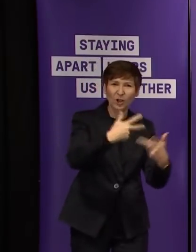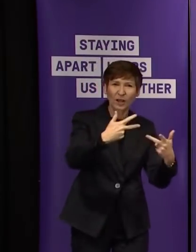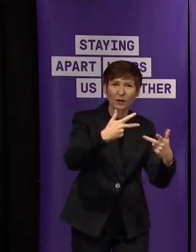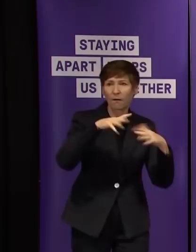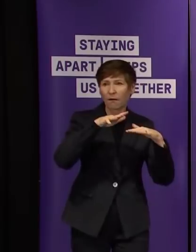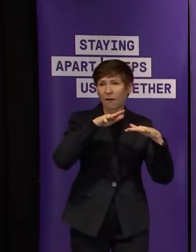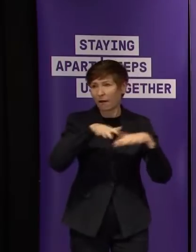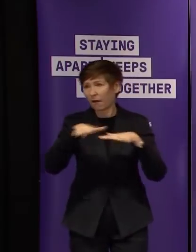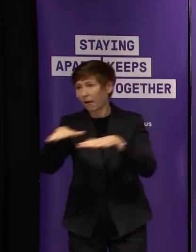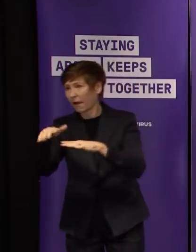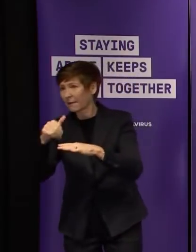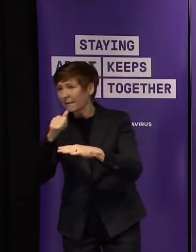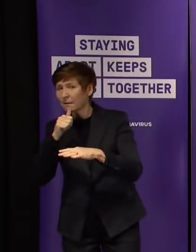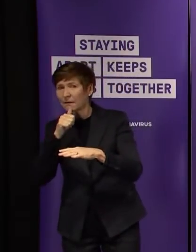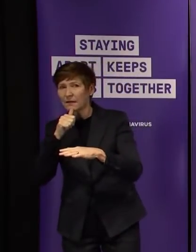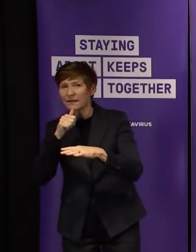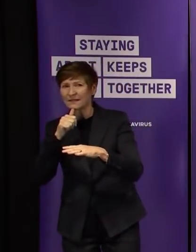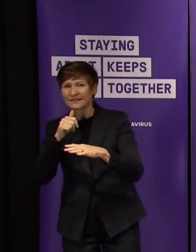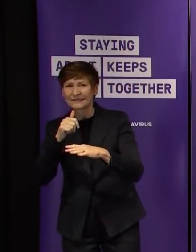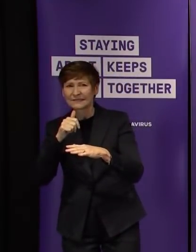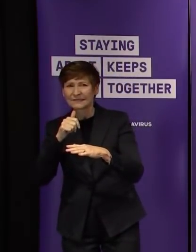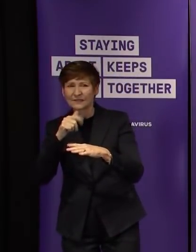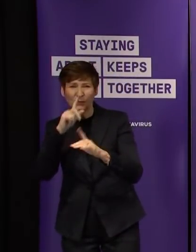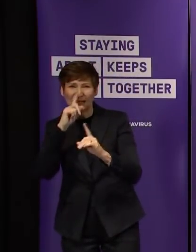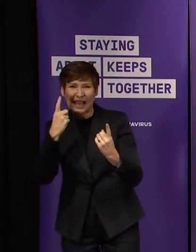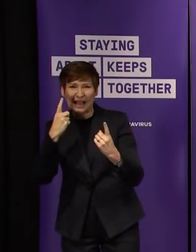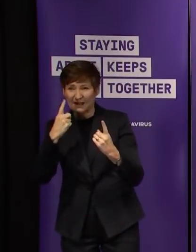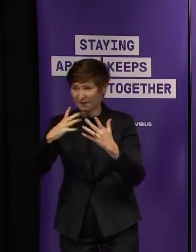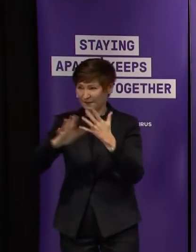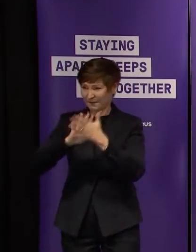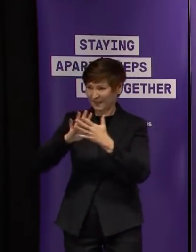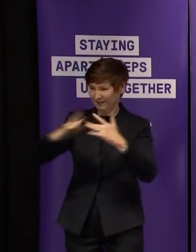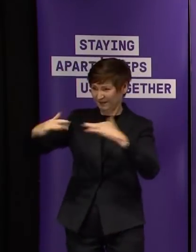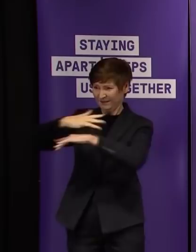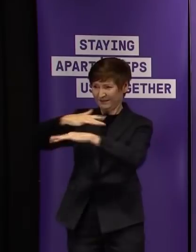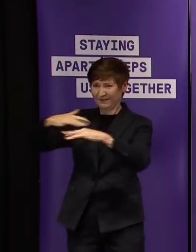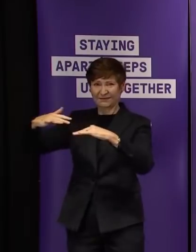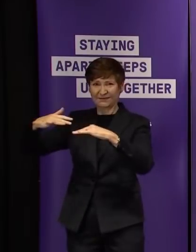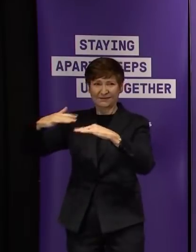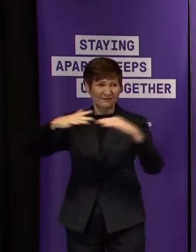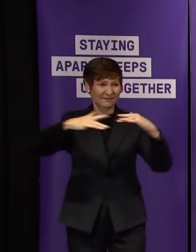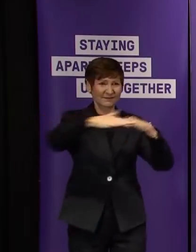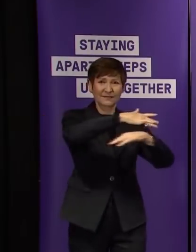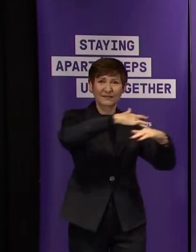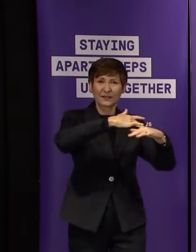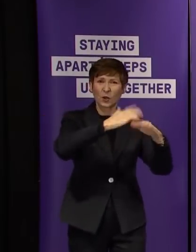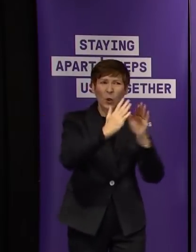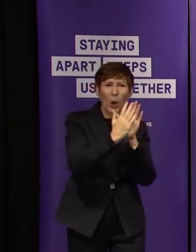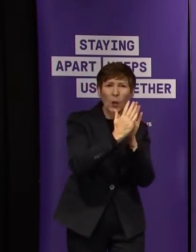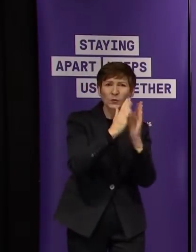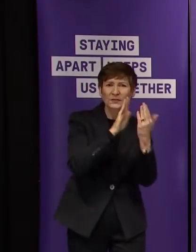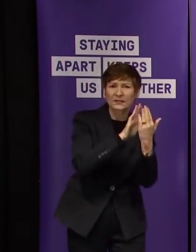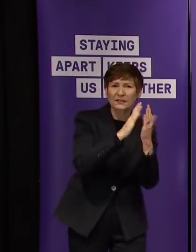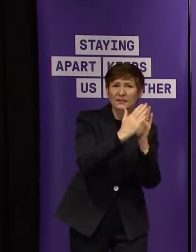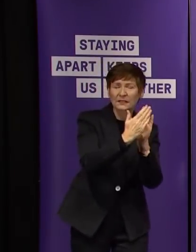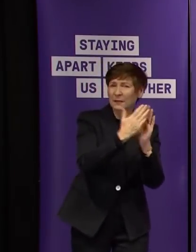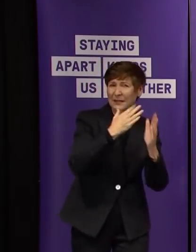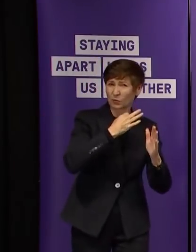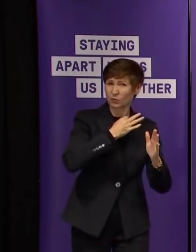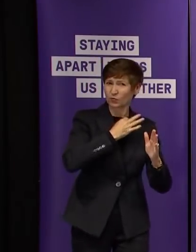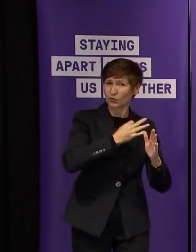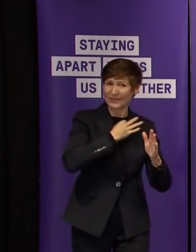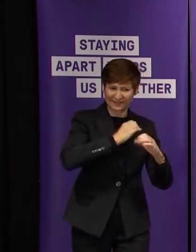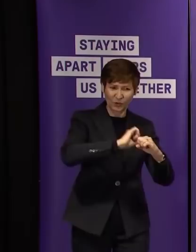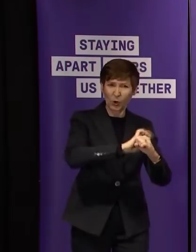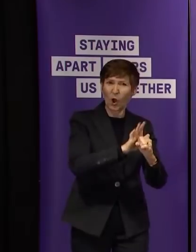for long. We will not do it for long. It'll be weeks before numbers get out of control, and then we have to shut the place down again. So in the